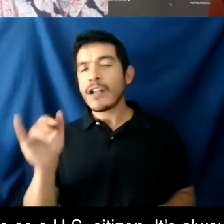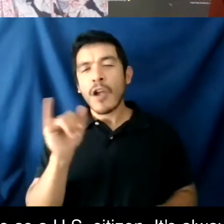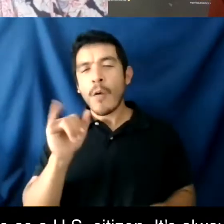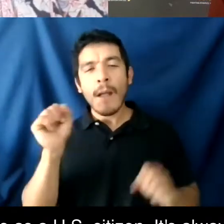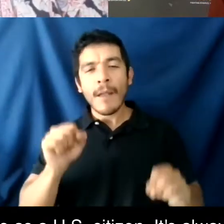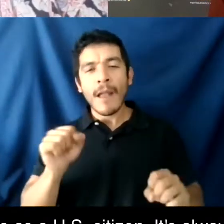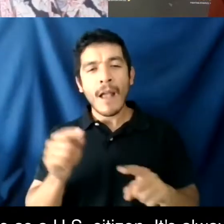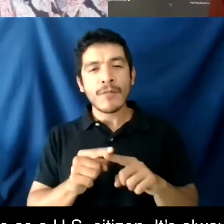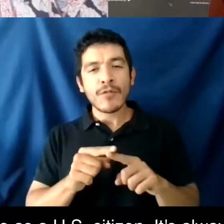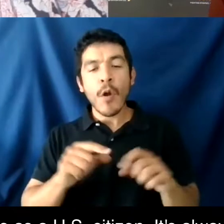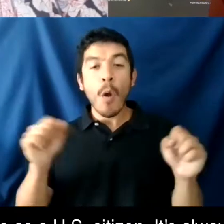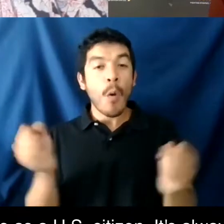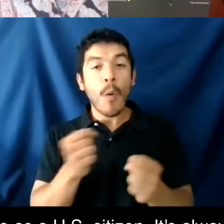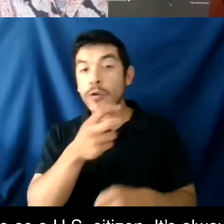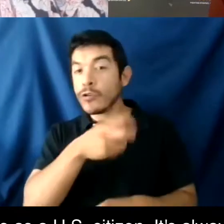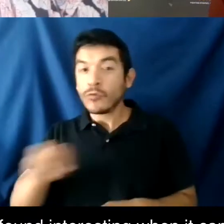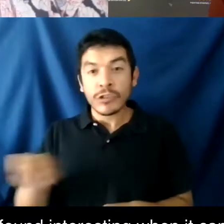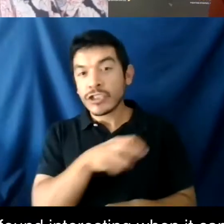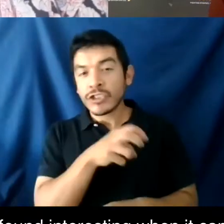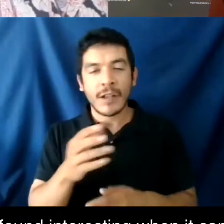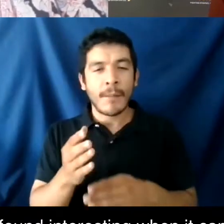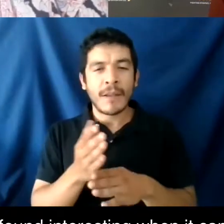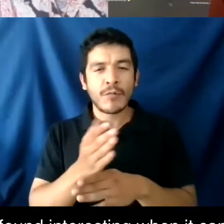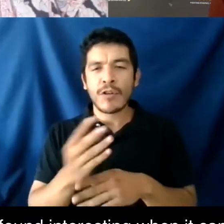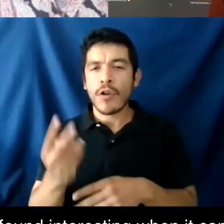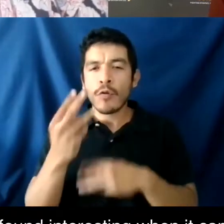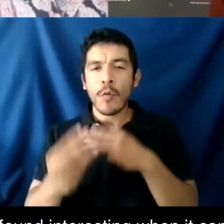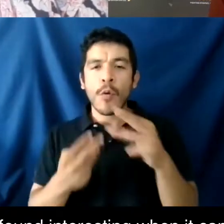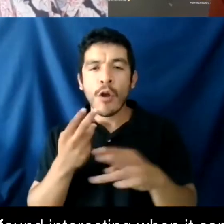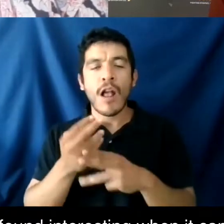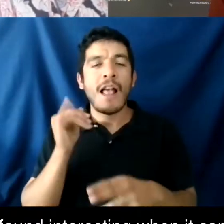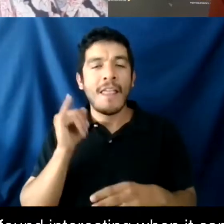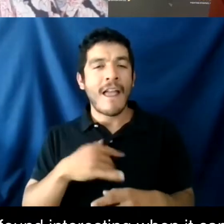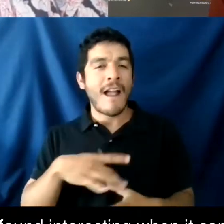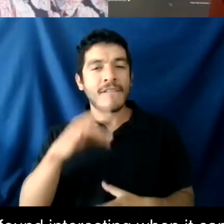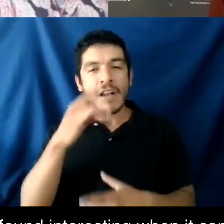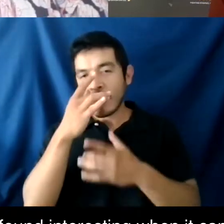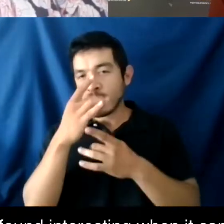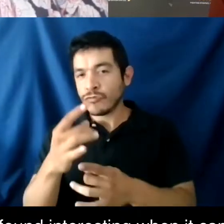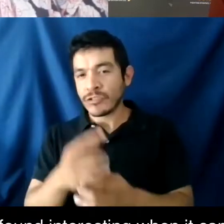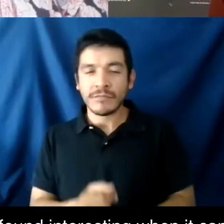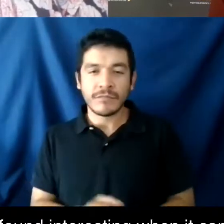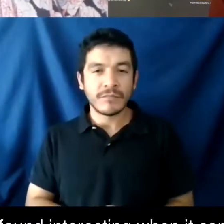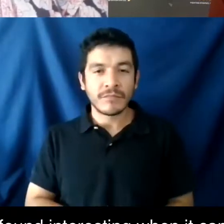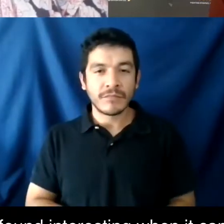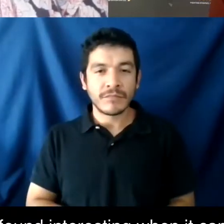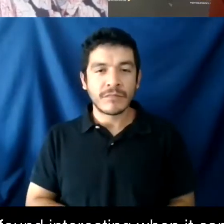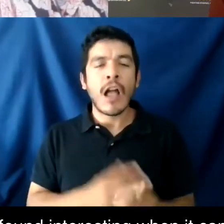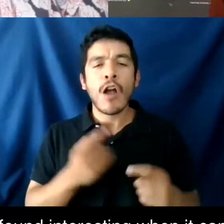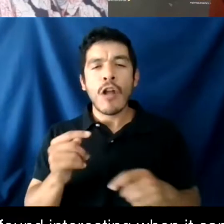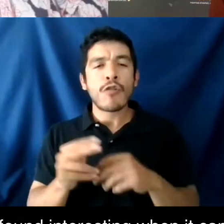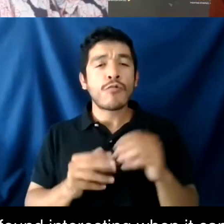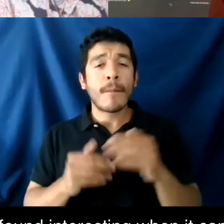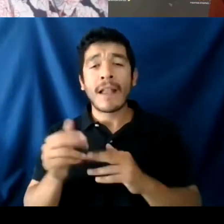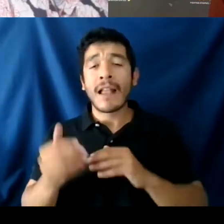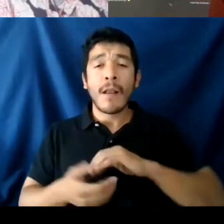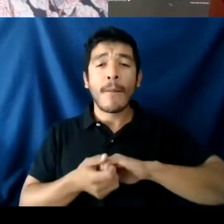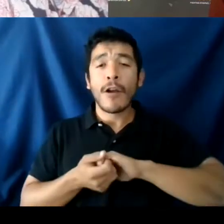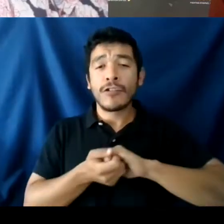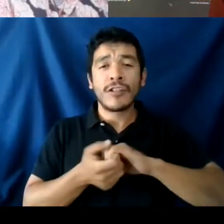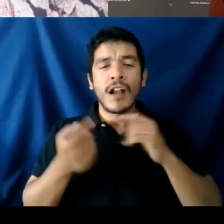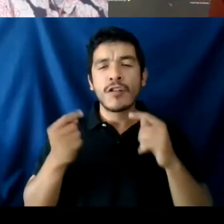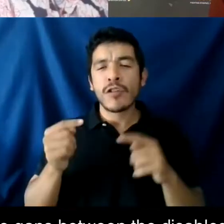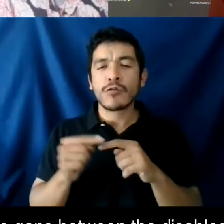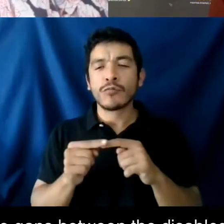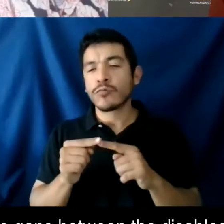able to code switch between those two worlds that I found interesting when it came to trying to build partnerships and trying